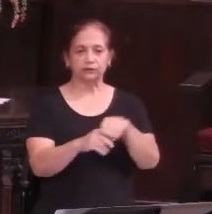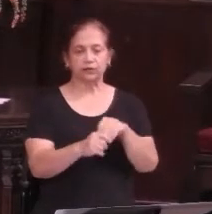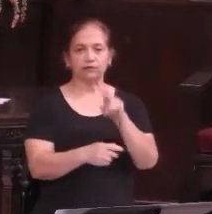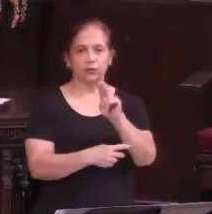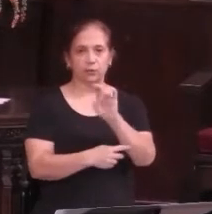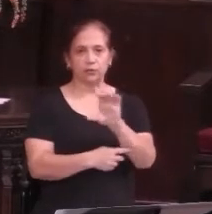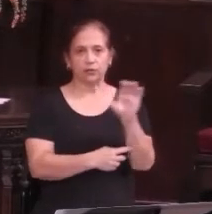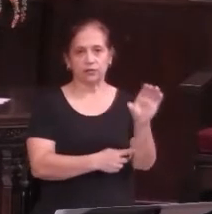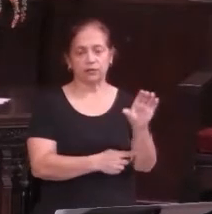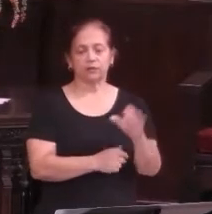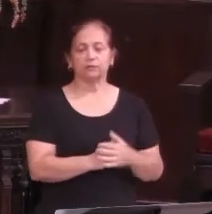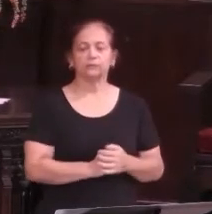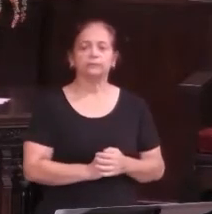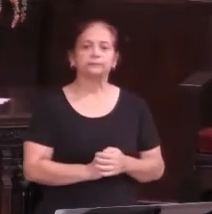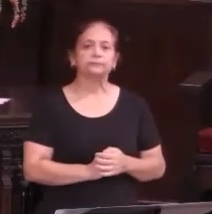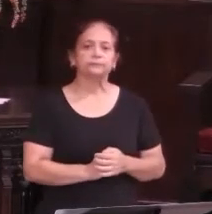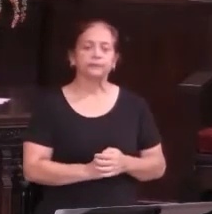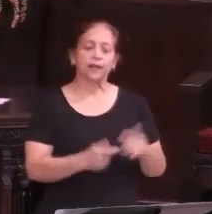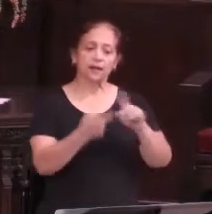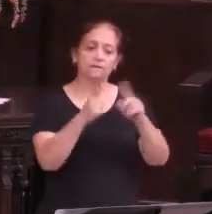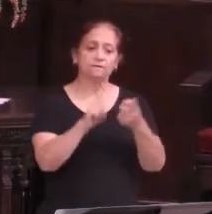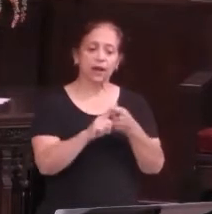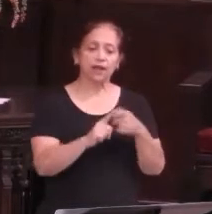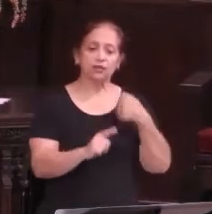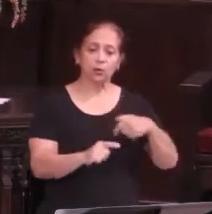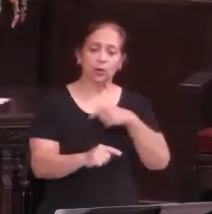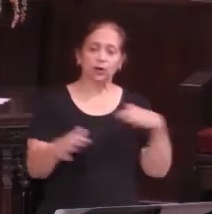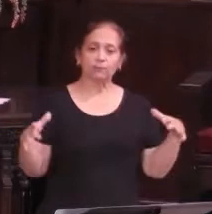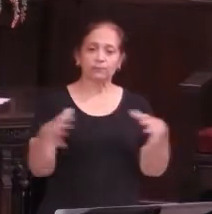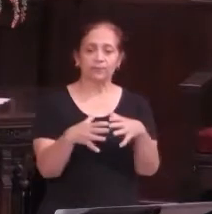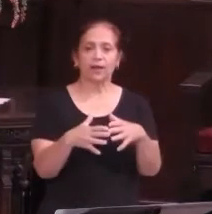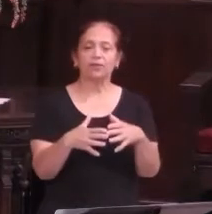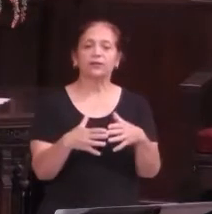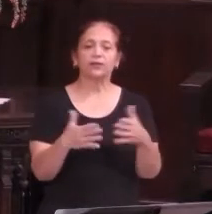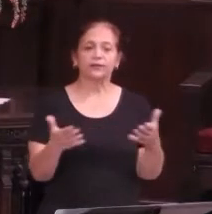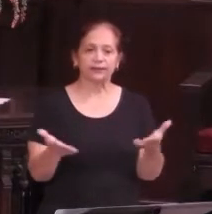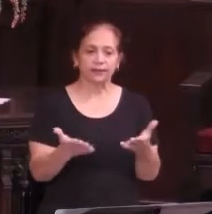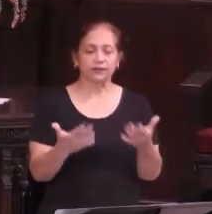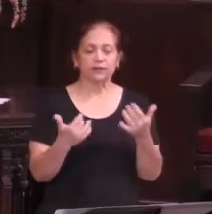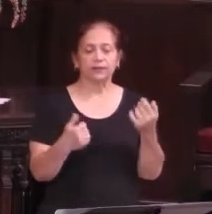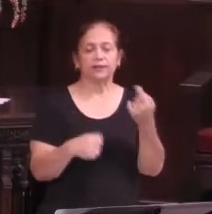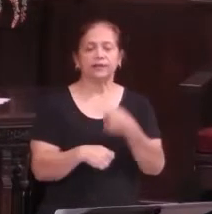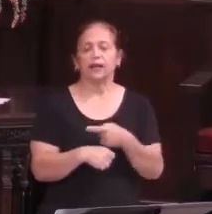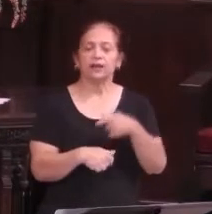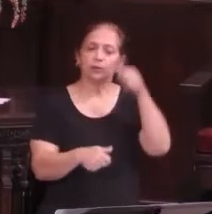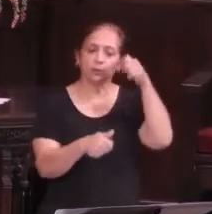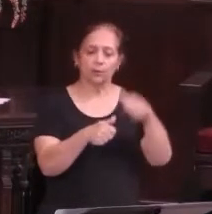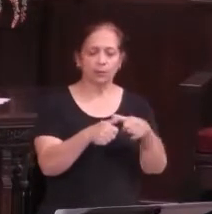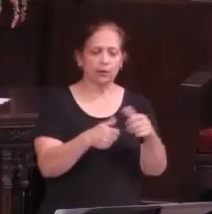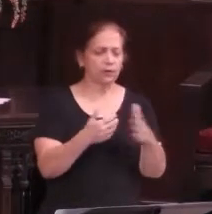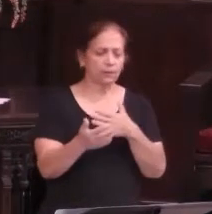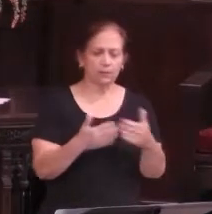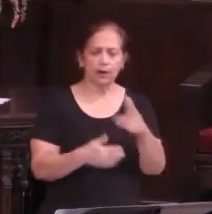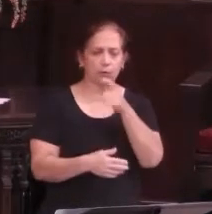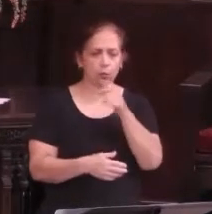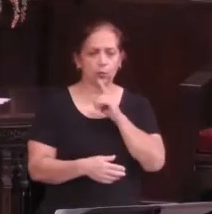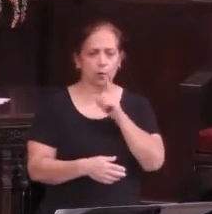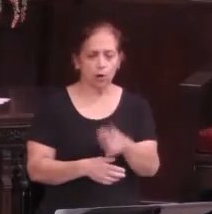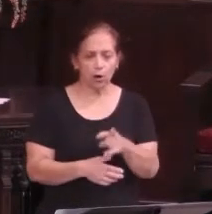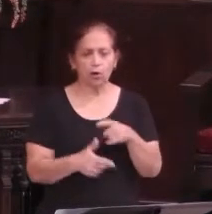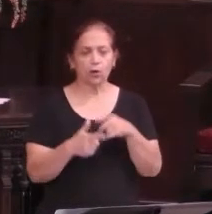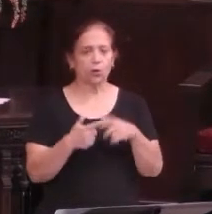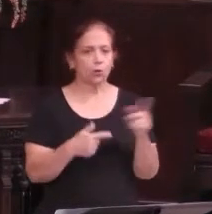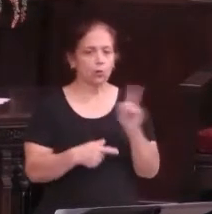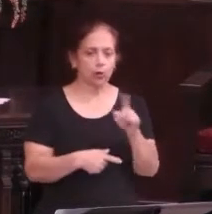of Christ. Friends, we gather today to be reminded that no matter who we are or where we are on